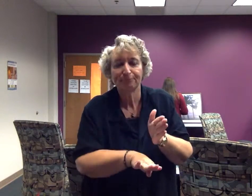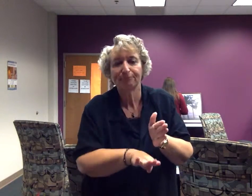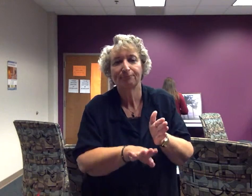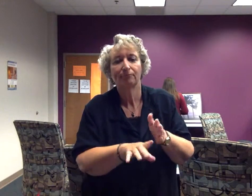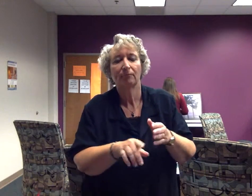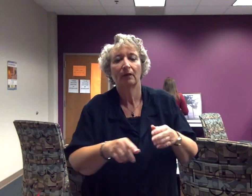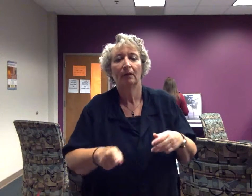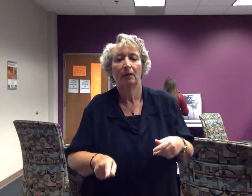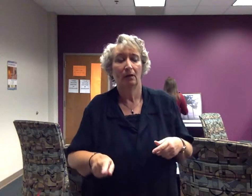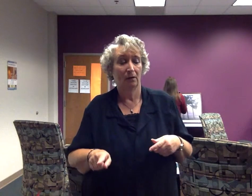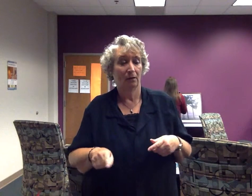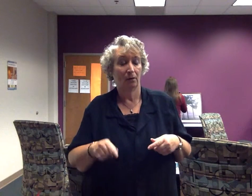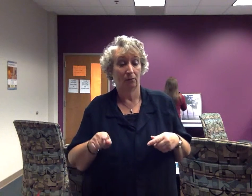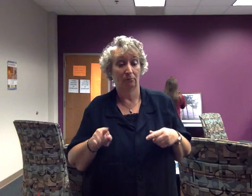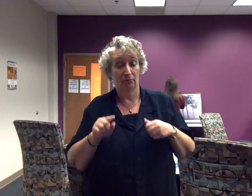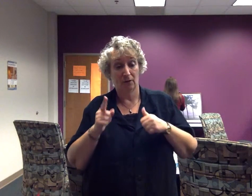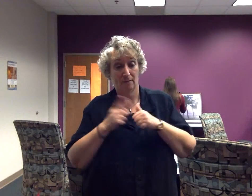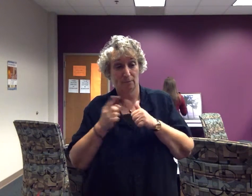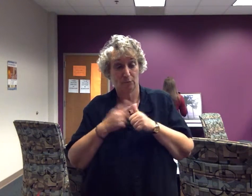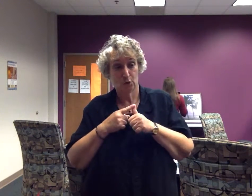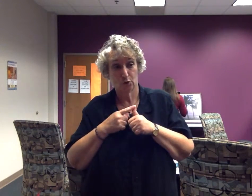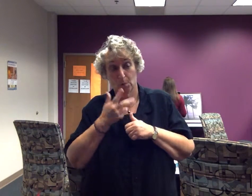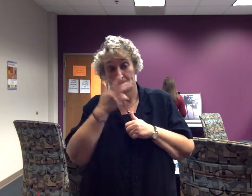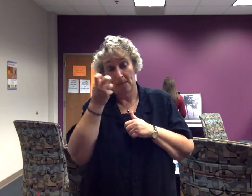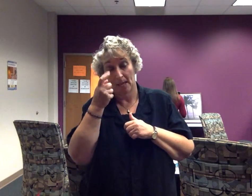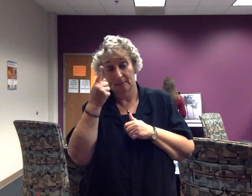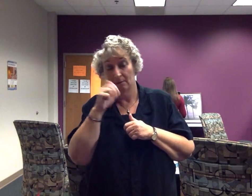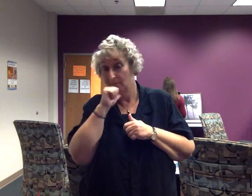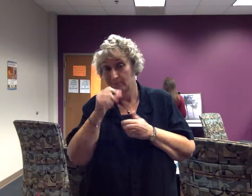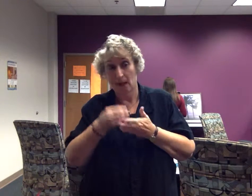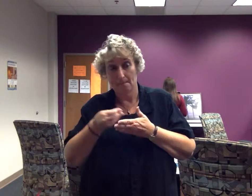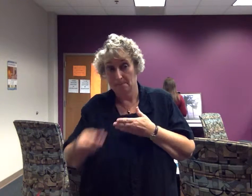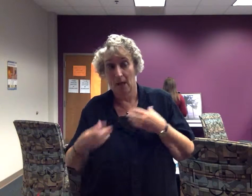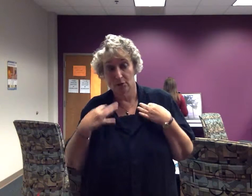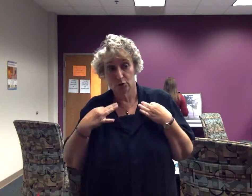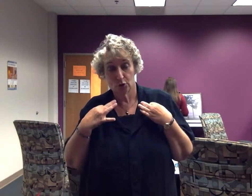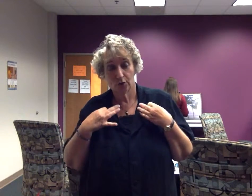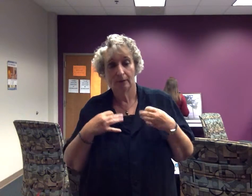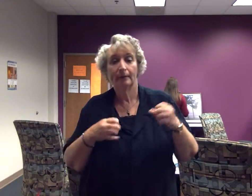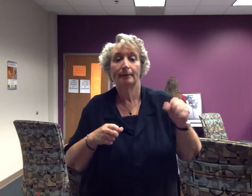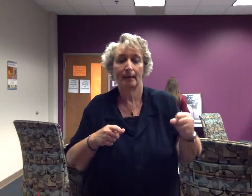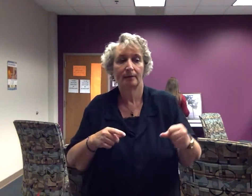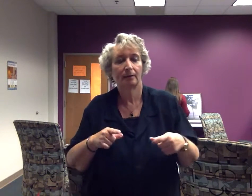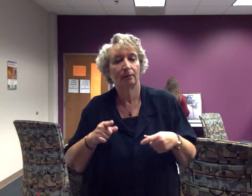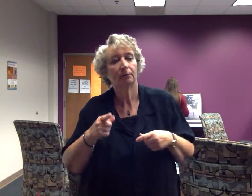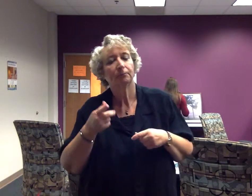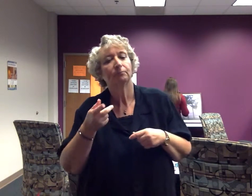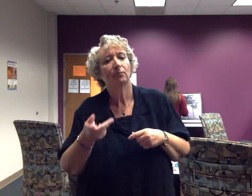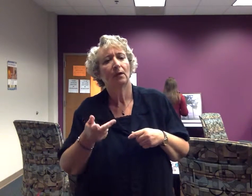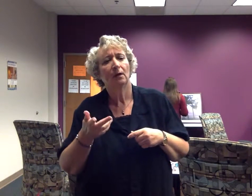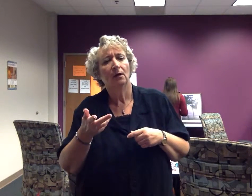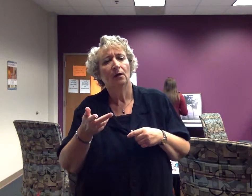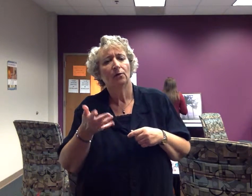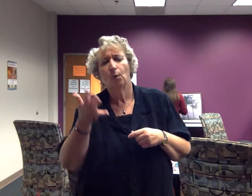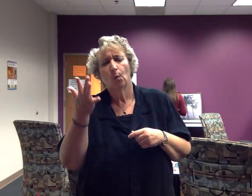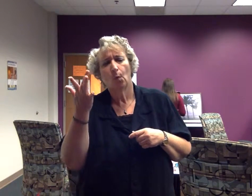you didn't think you would get it again, right? Yes. But it turned out it would have been a mistake to buy the shirt, right? Yes. Right. Now, why did you give your mom's advice so